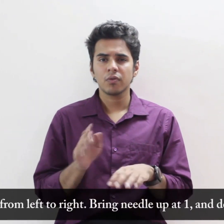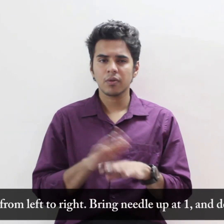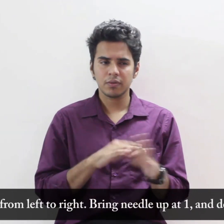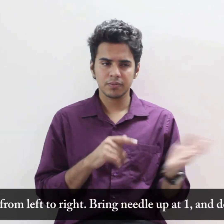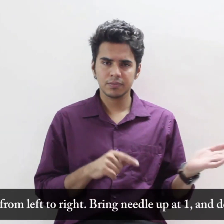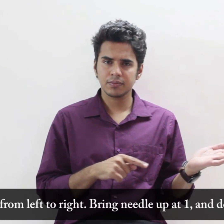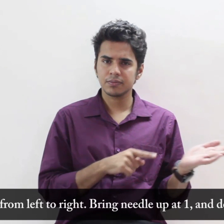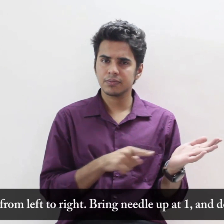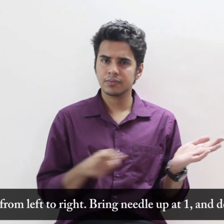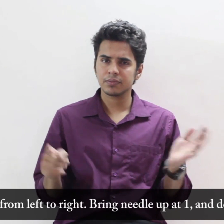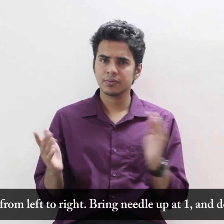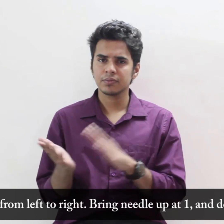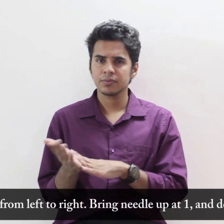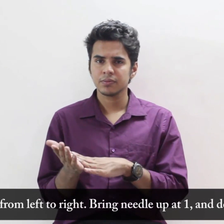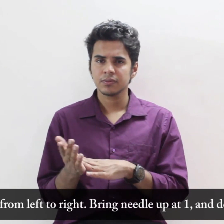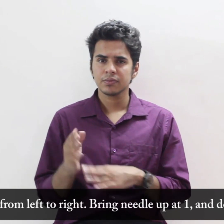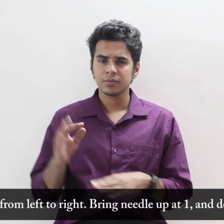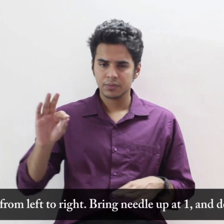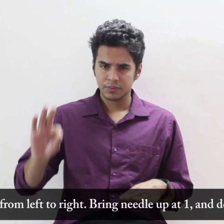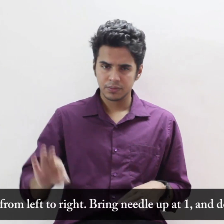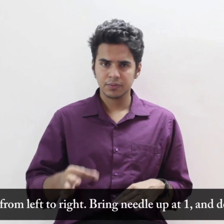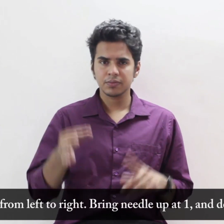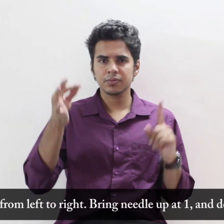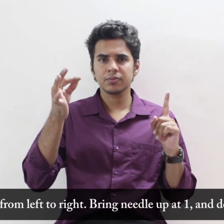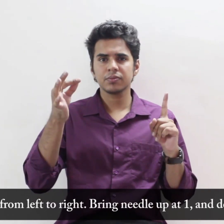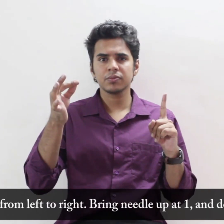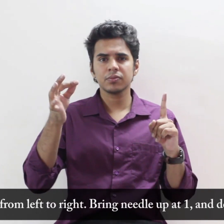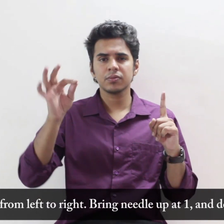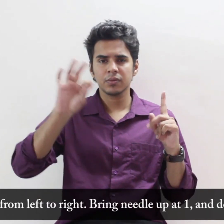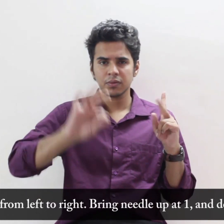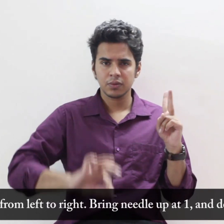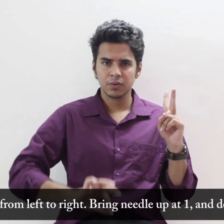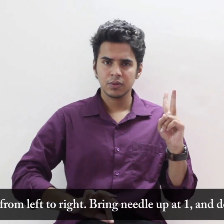Work from left to right. Bring needle up at 1 and down at 2.